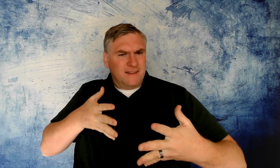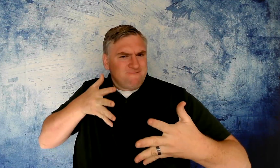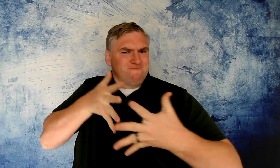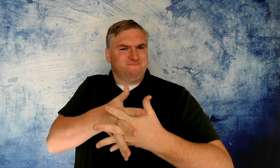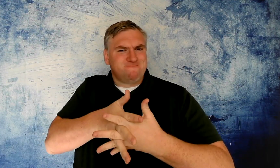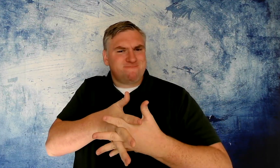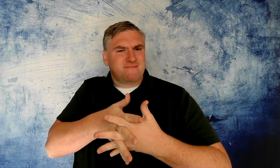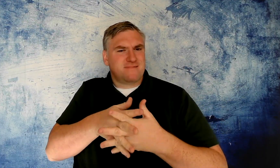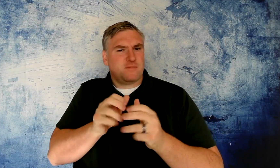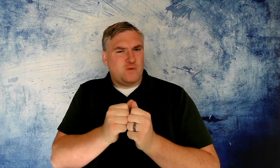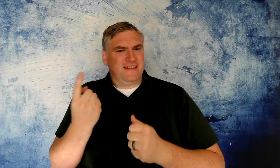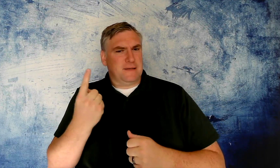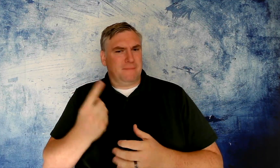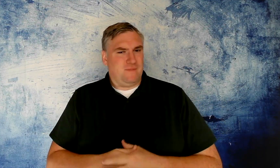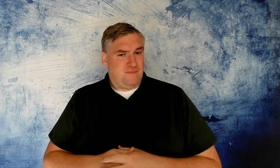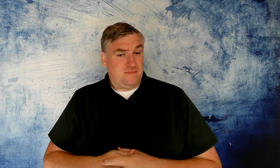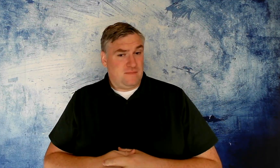I finally fit somewhere?